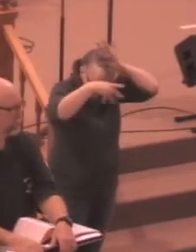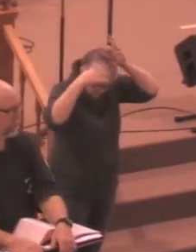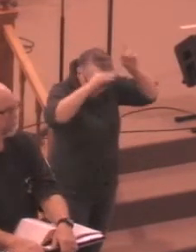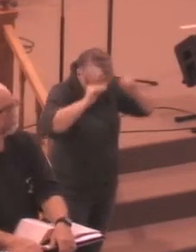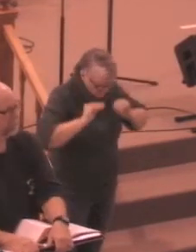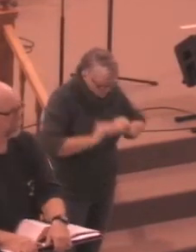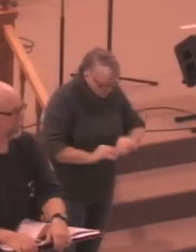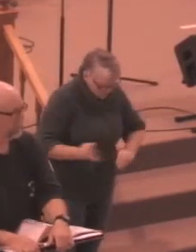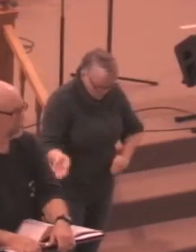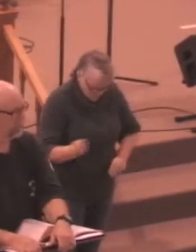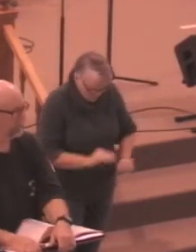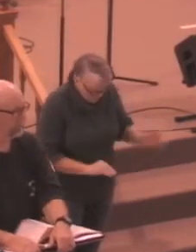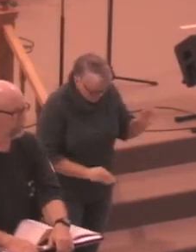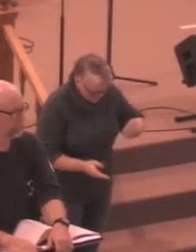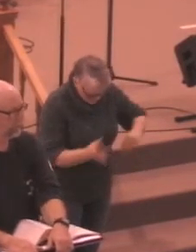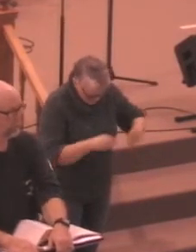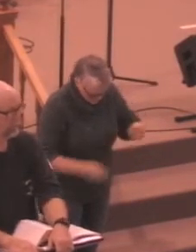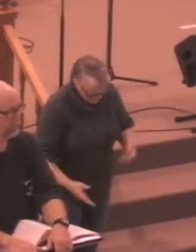little suitcase.